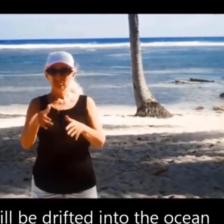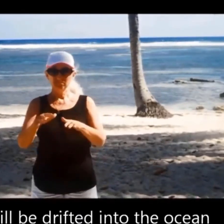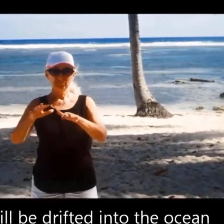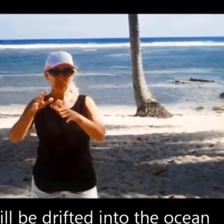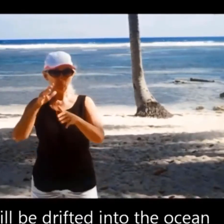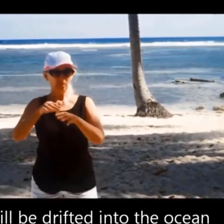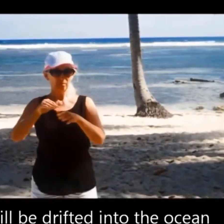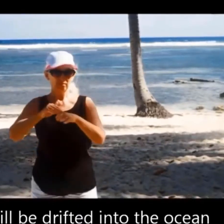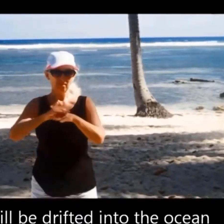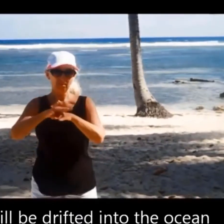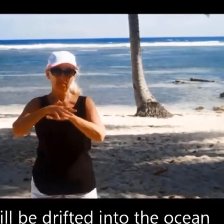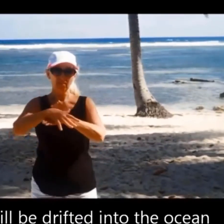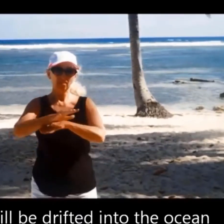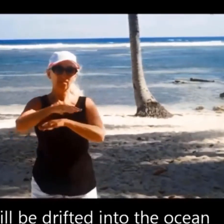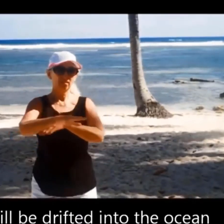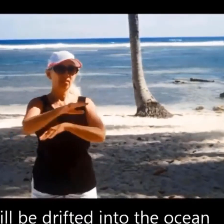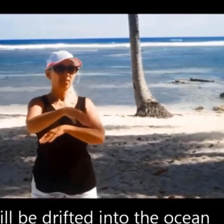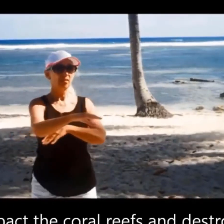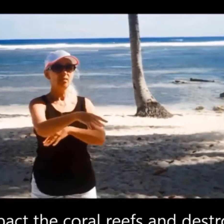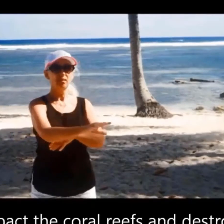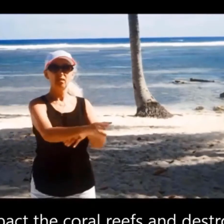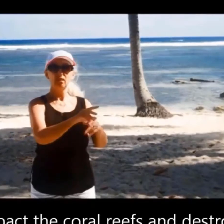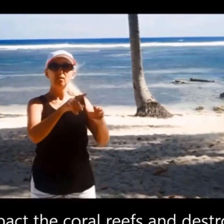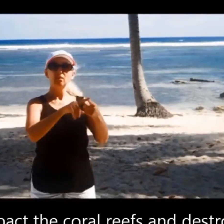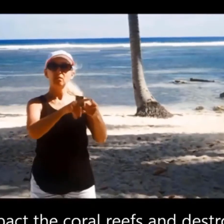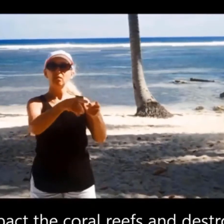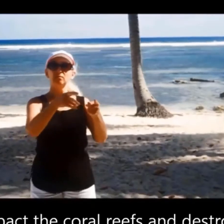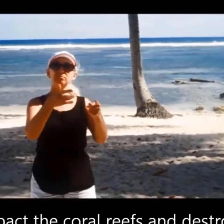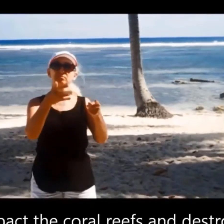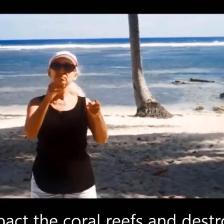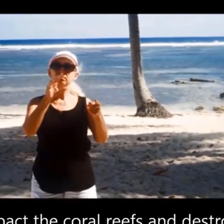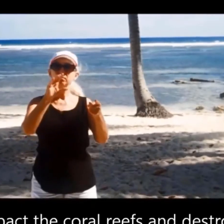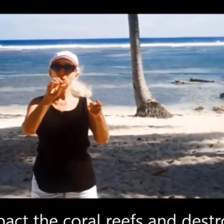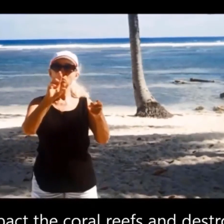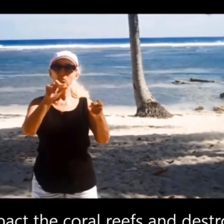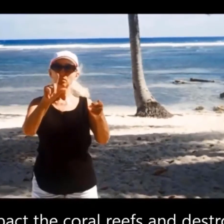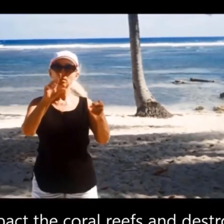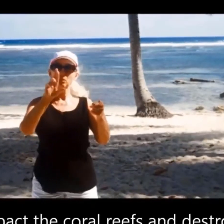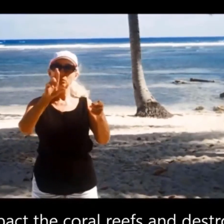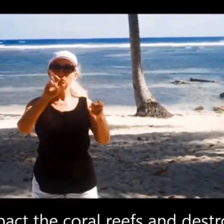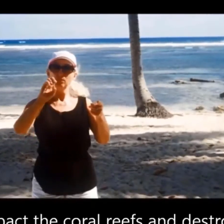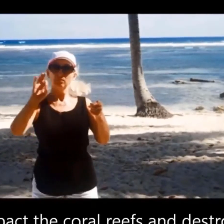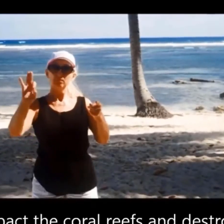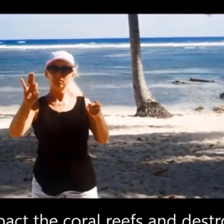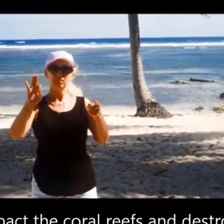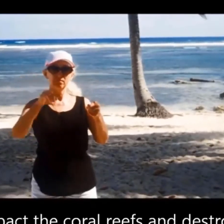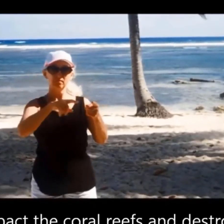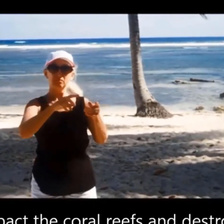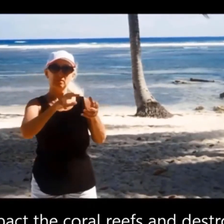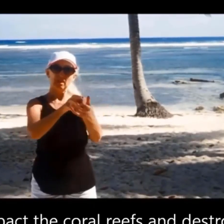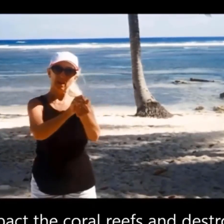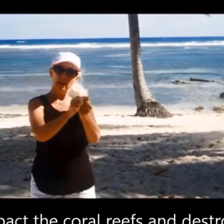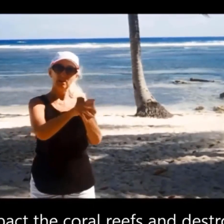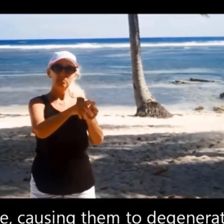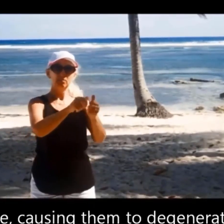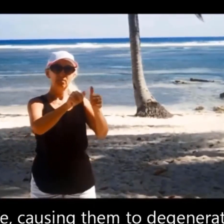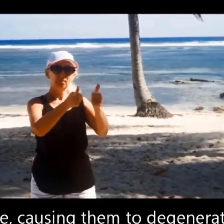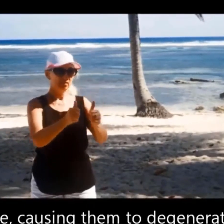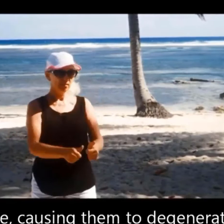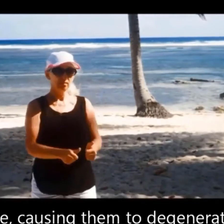It will drift into the ocean and impact the coral reefs and therefore destroy